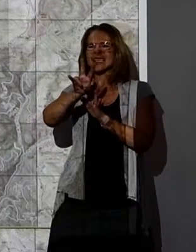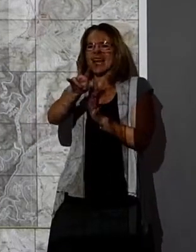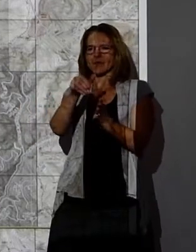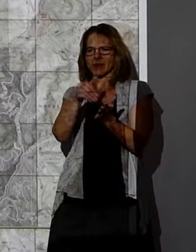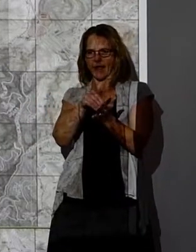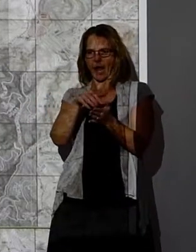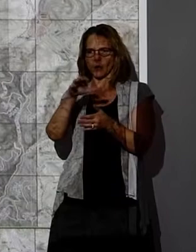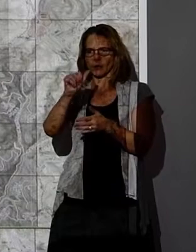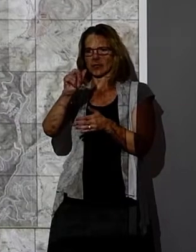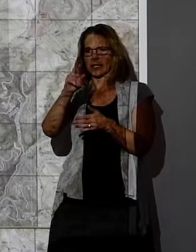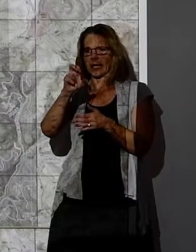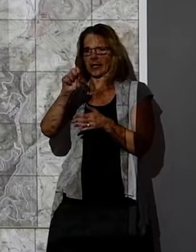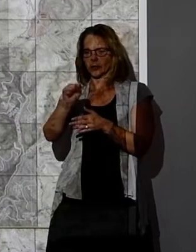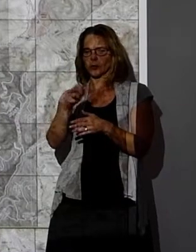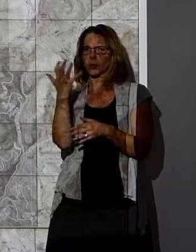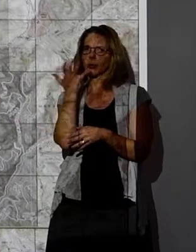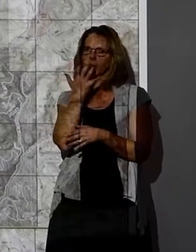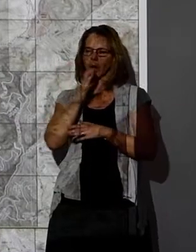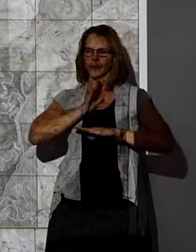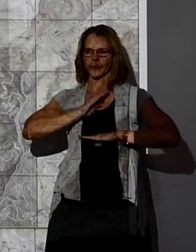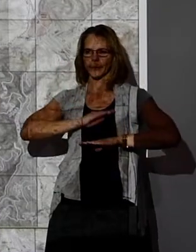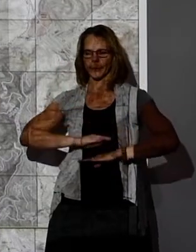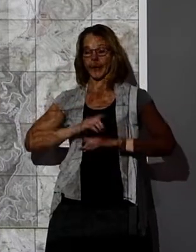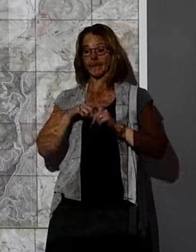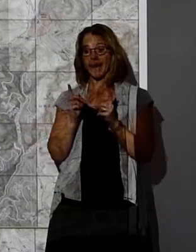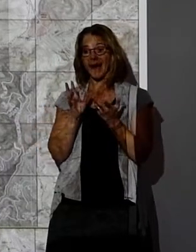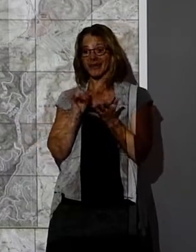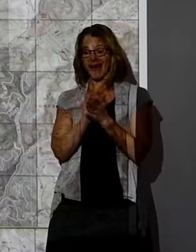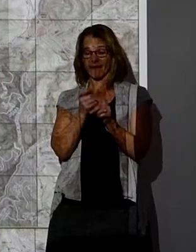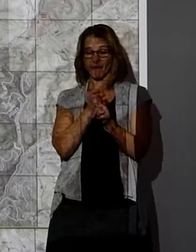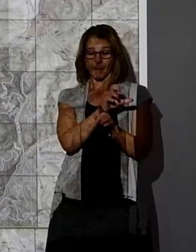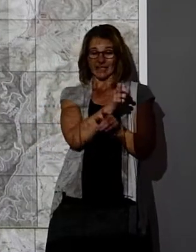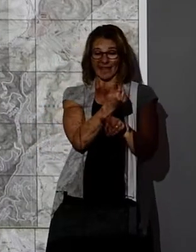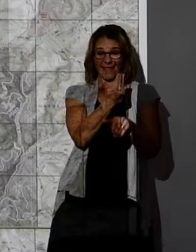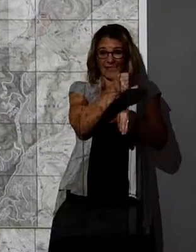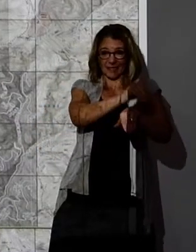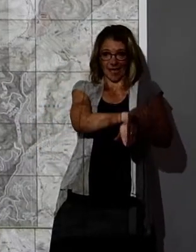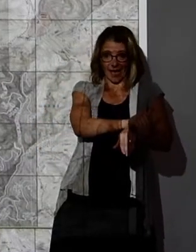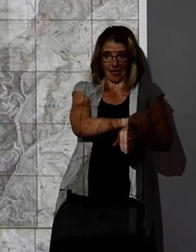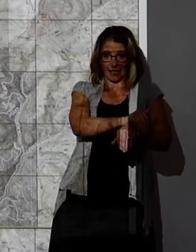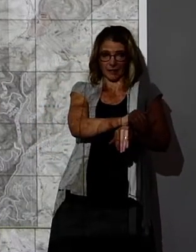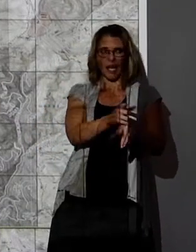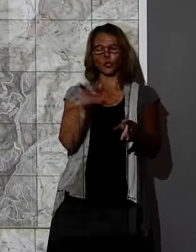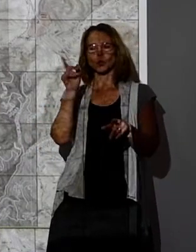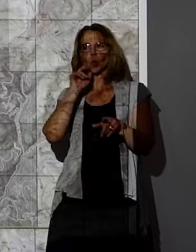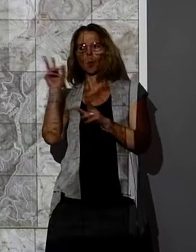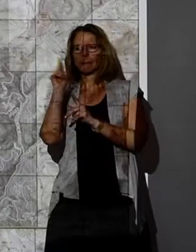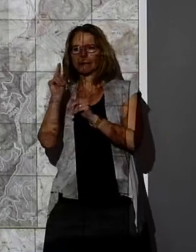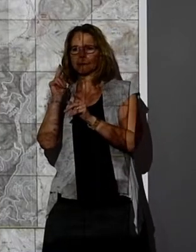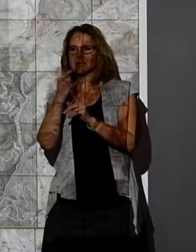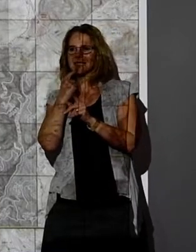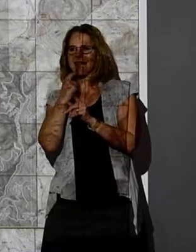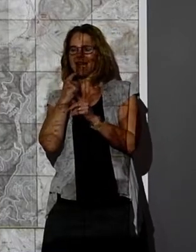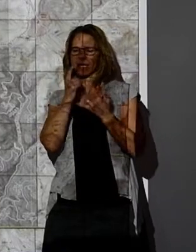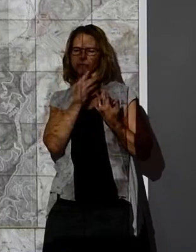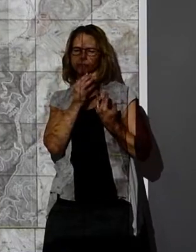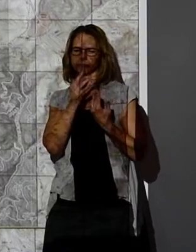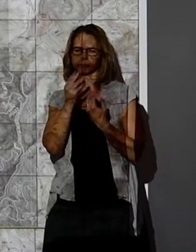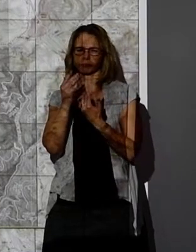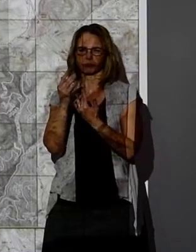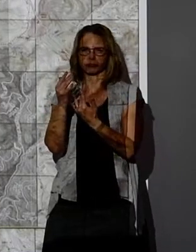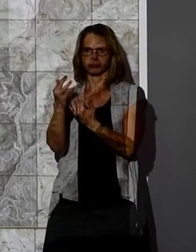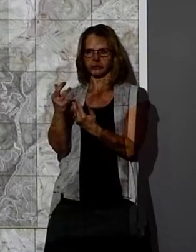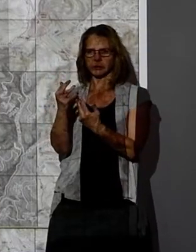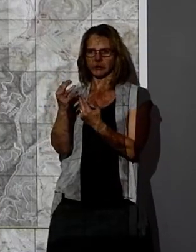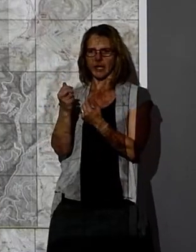that was good, that number went down. But again, that's from 10 o'clock last night. As you heard folks say, the fire's picking up, it's making